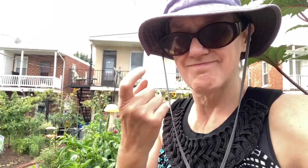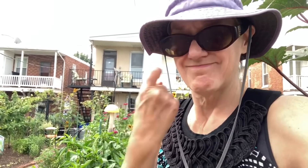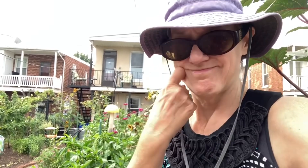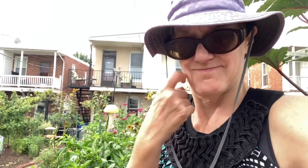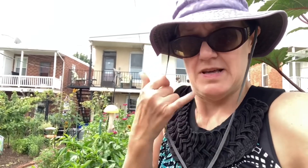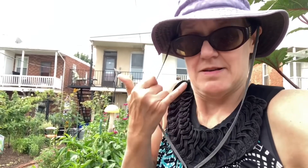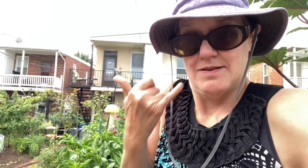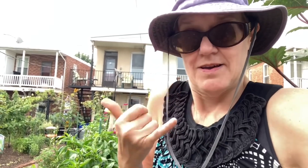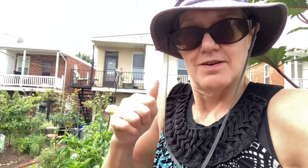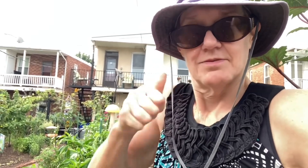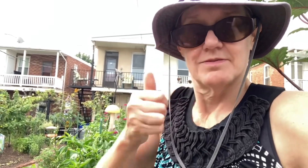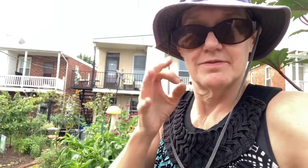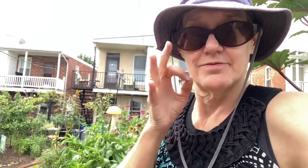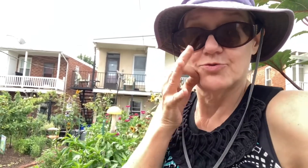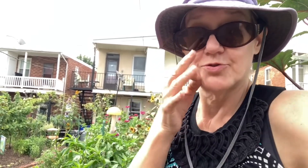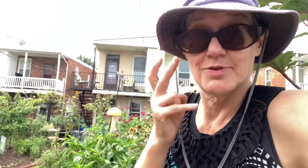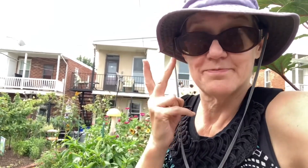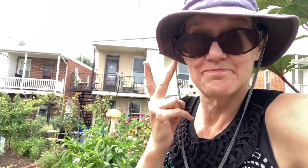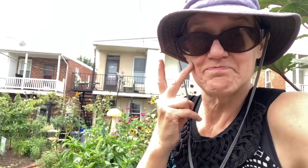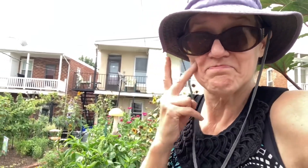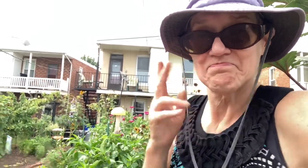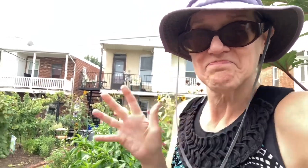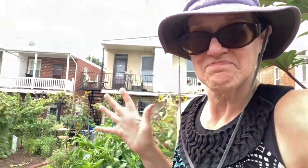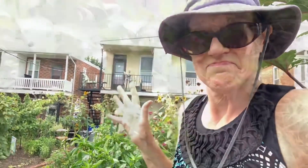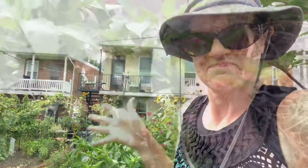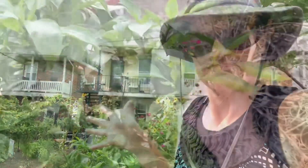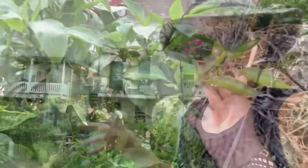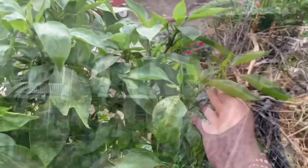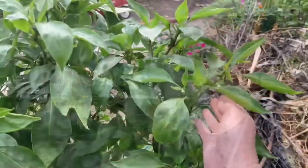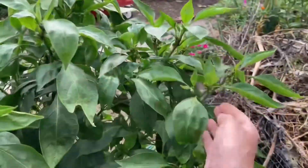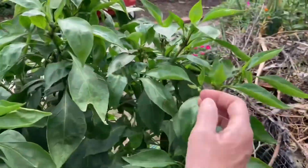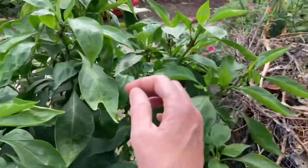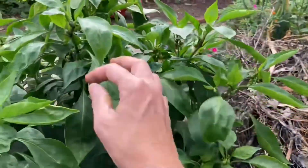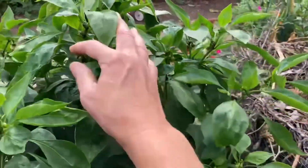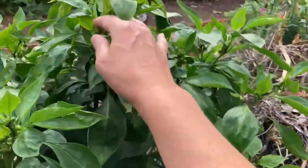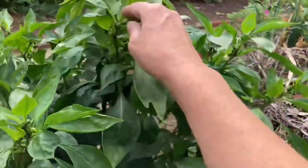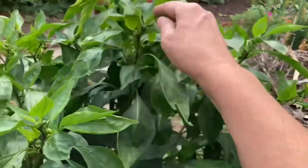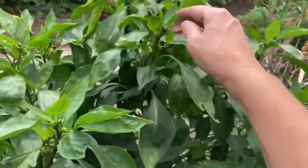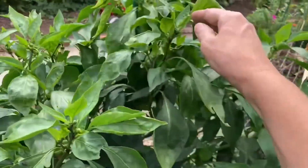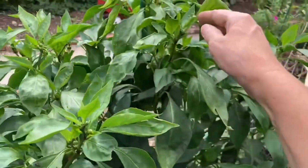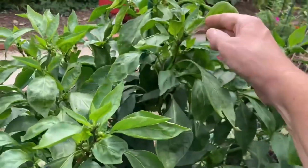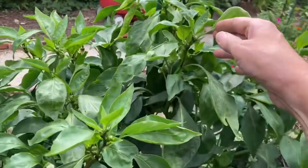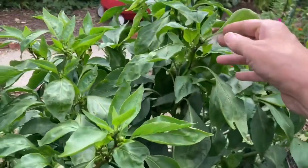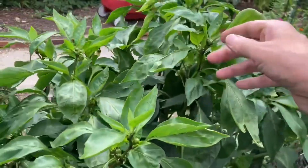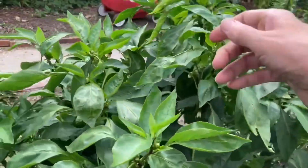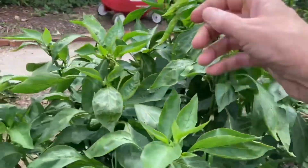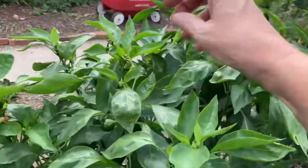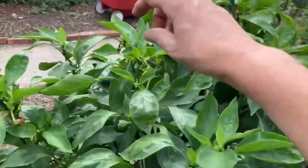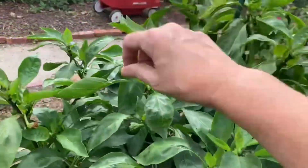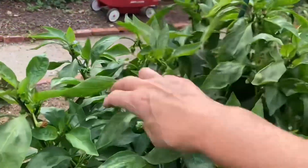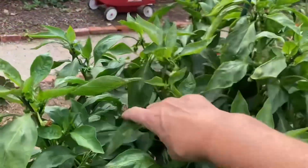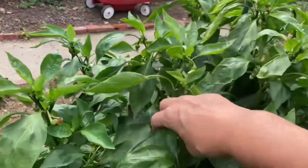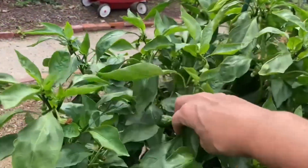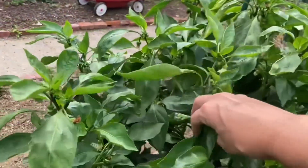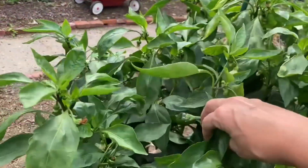shot up because of the warmth radiating off of the compost, but it's just now setting fruit.